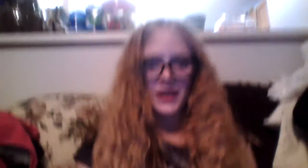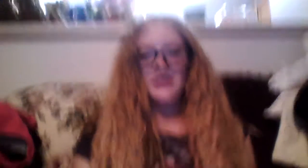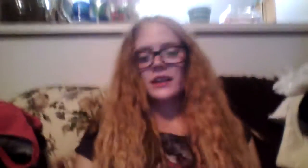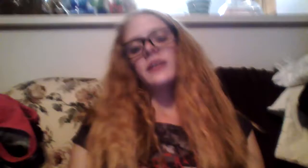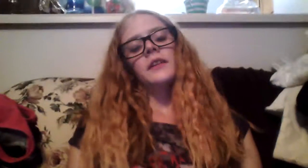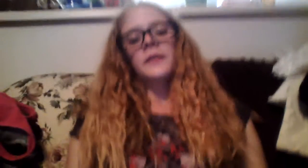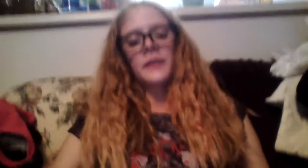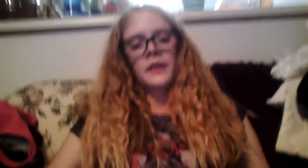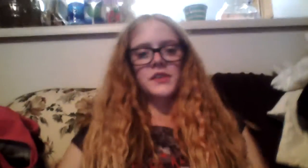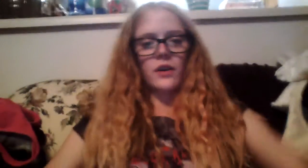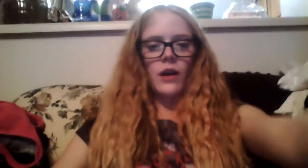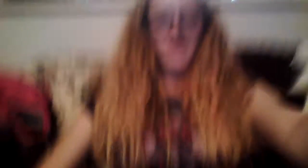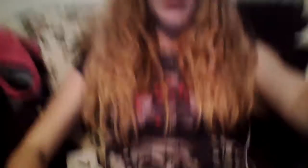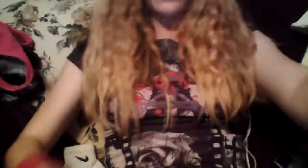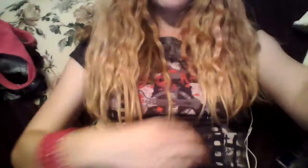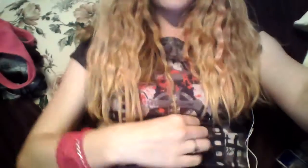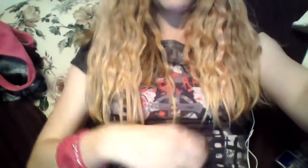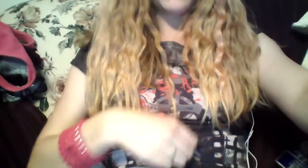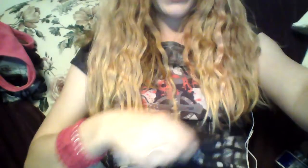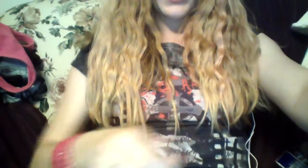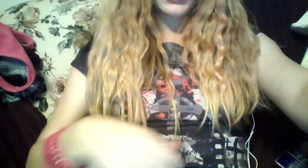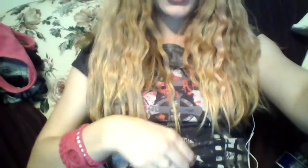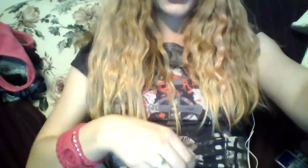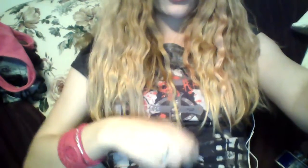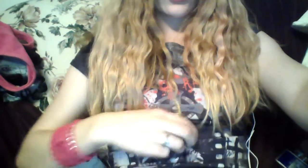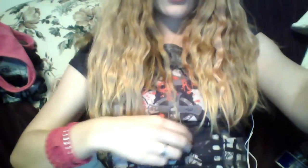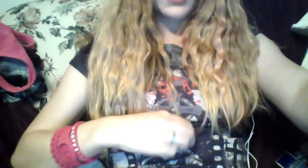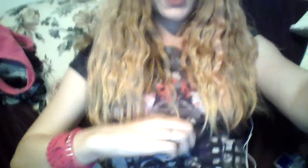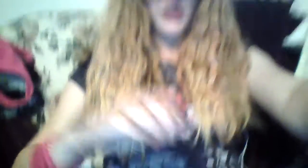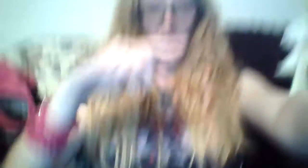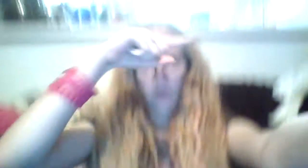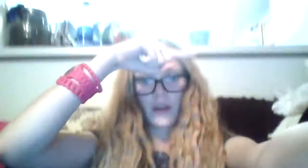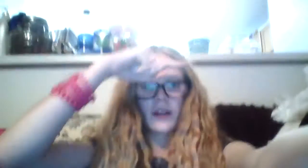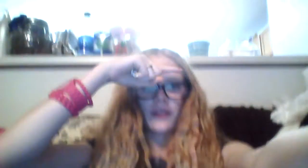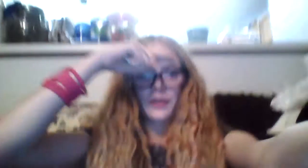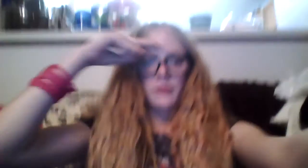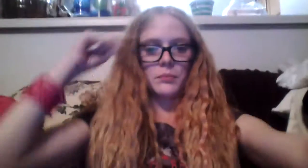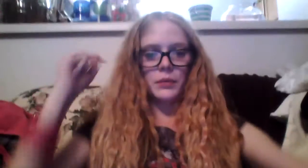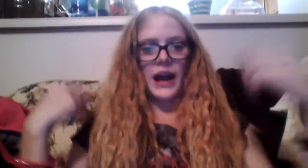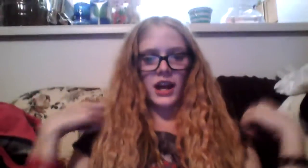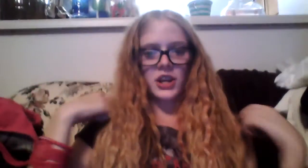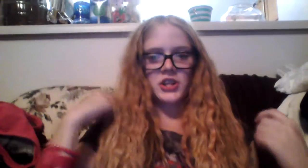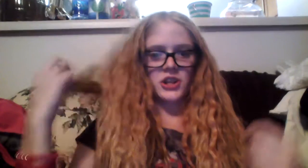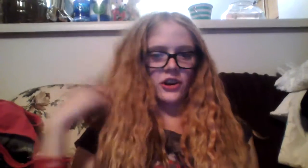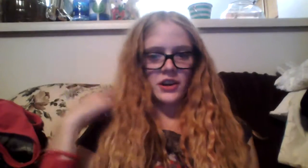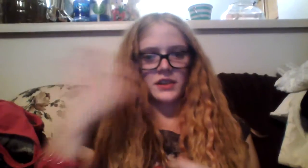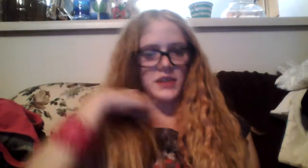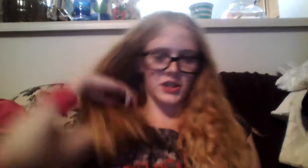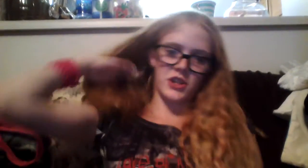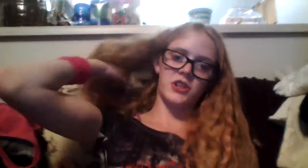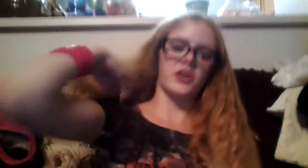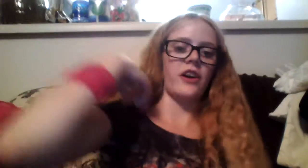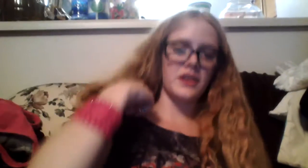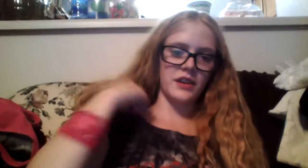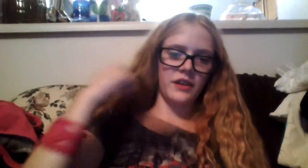Anyways, so I would say I'm wearing a black shirt, so black shirt, this is shirt,